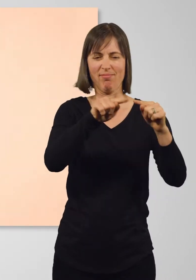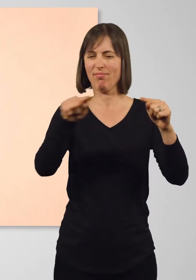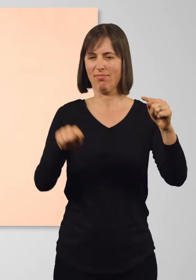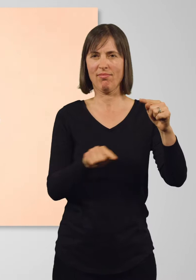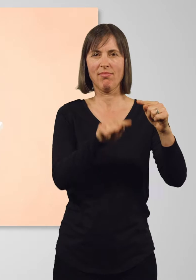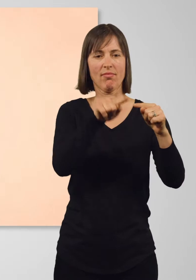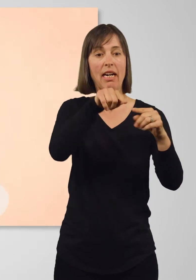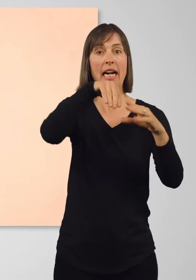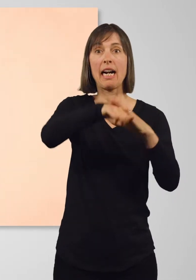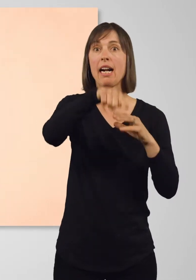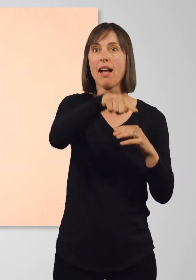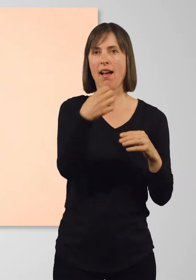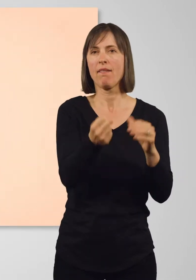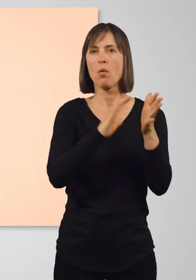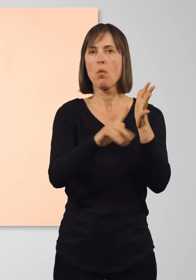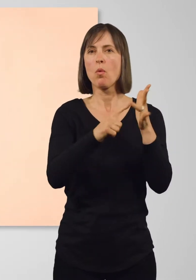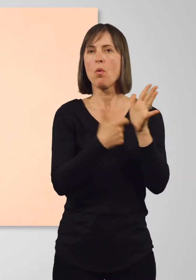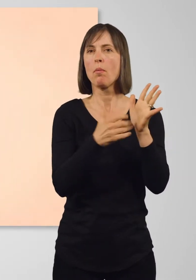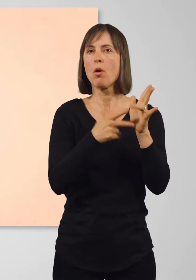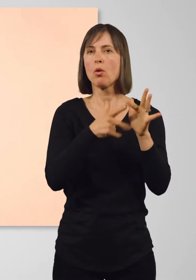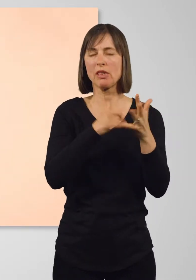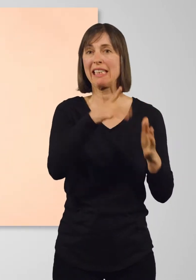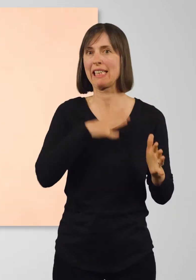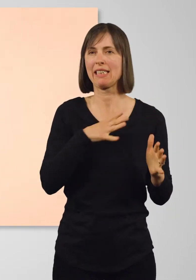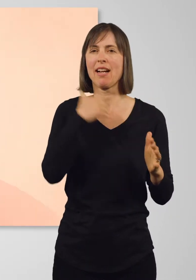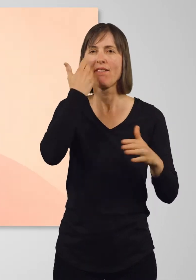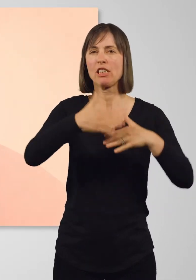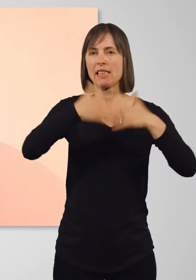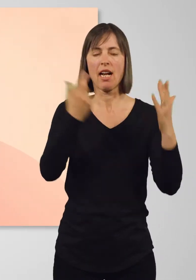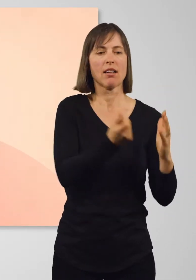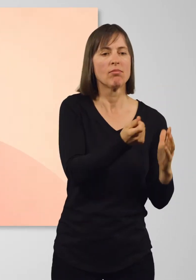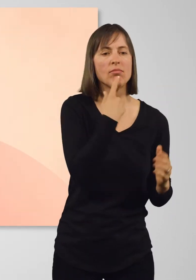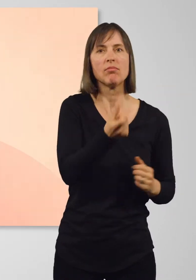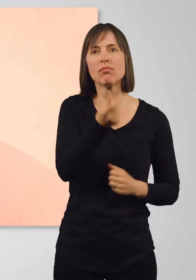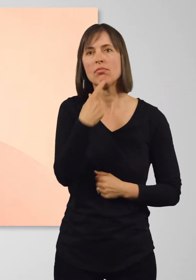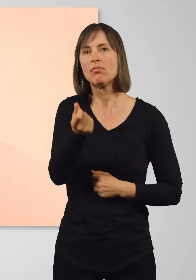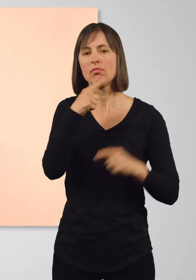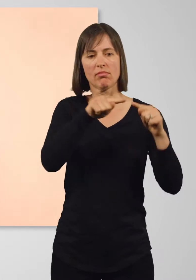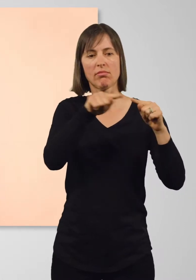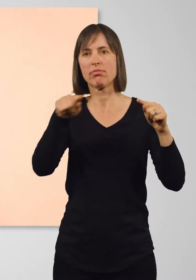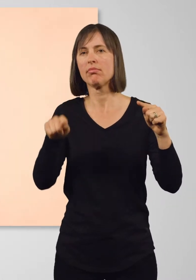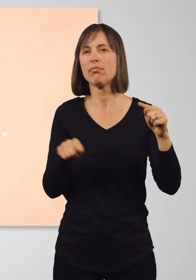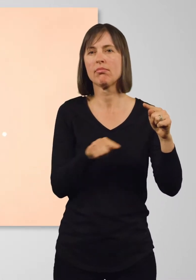Contraceptive pills are medications containing hormones, which need to be taken every day.